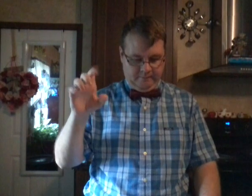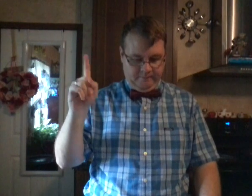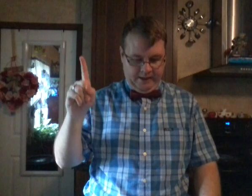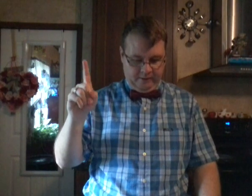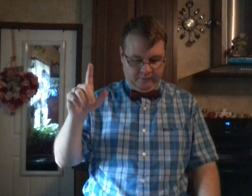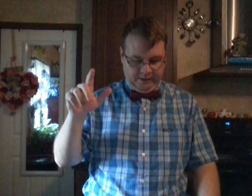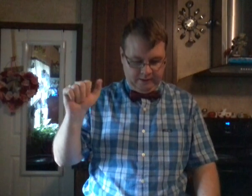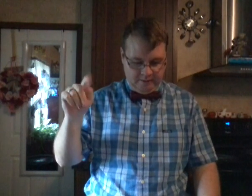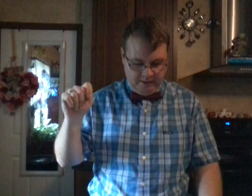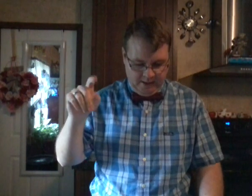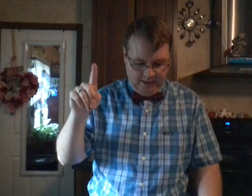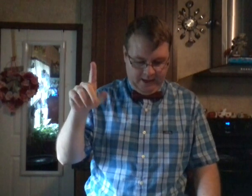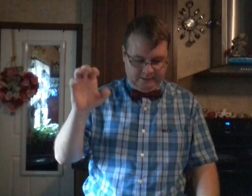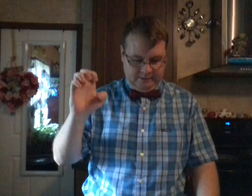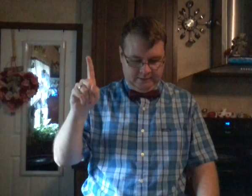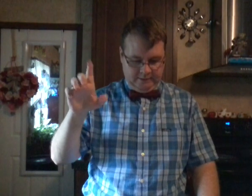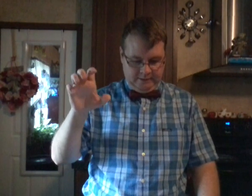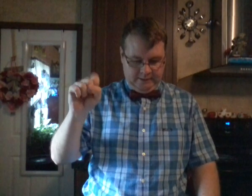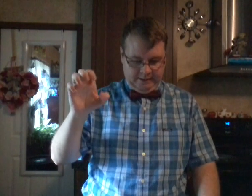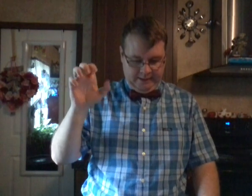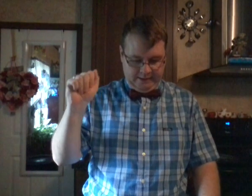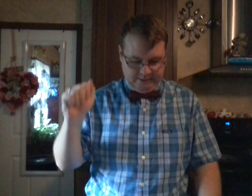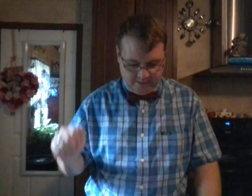buried at Edessa.